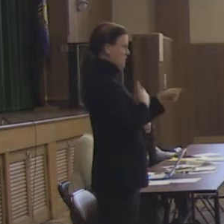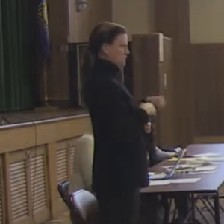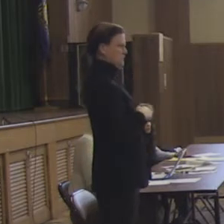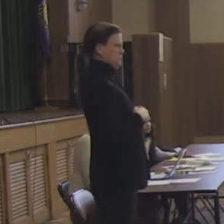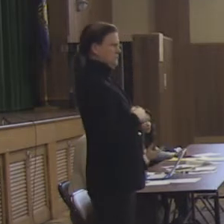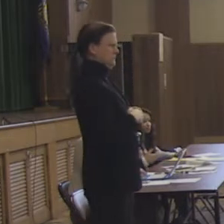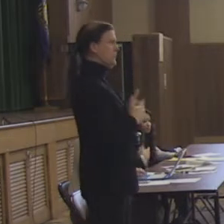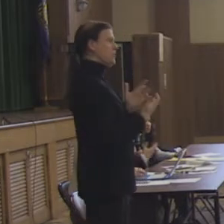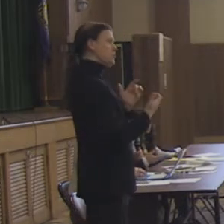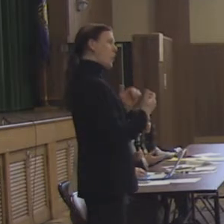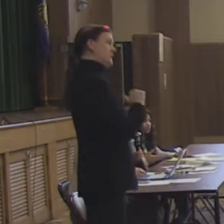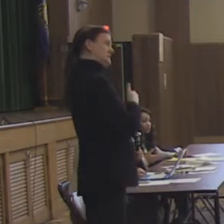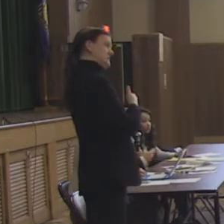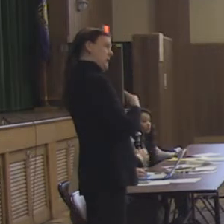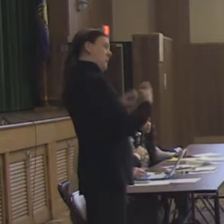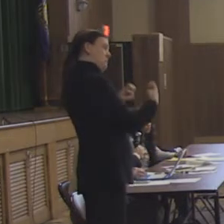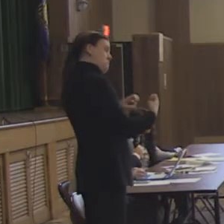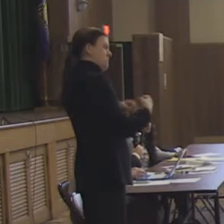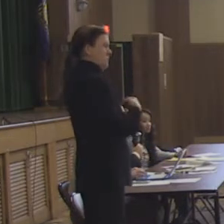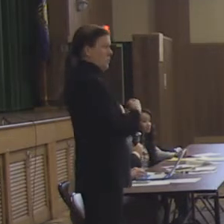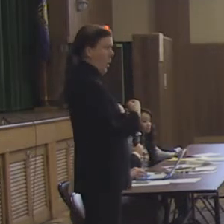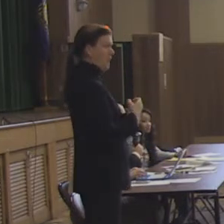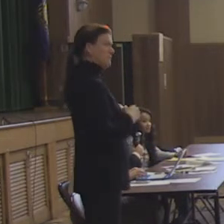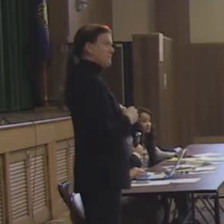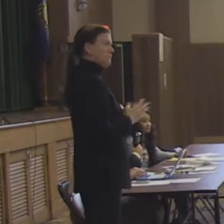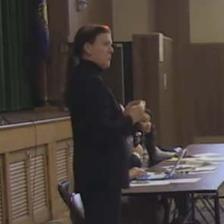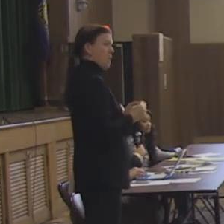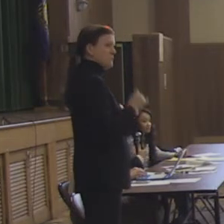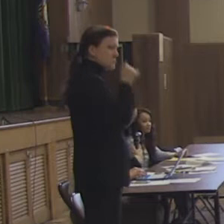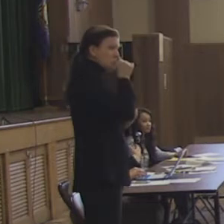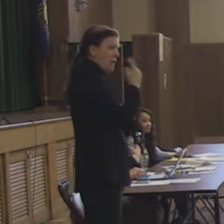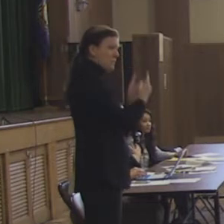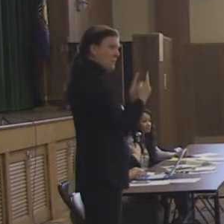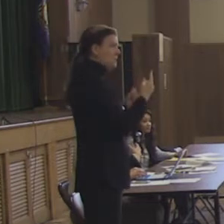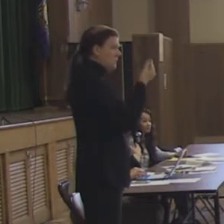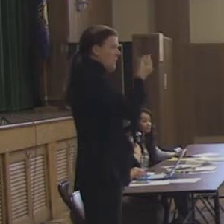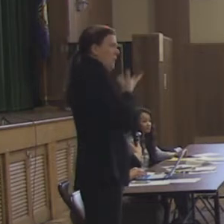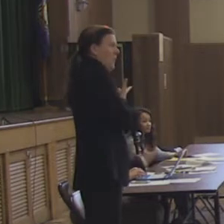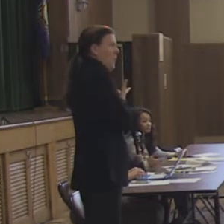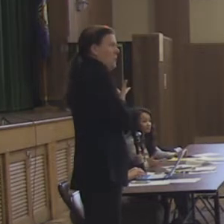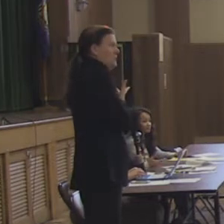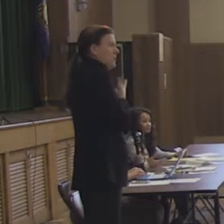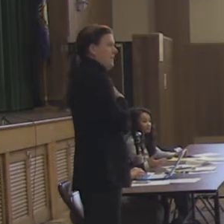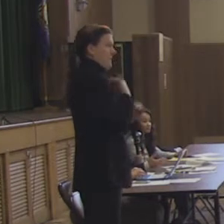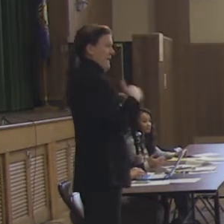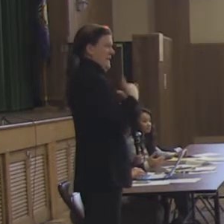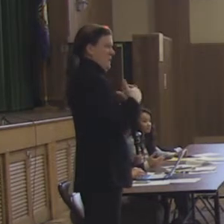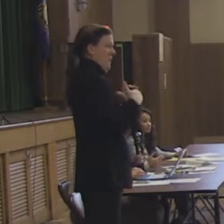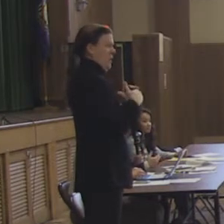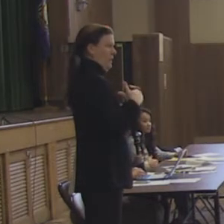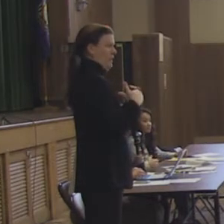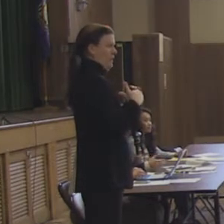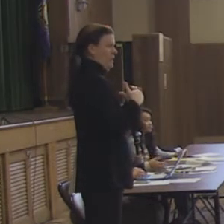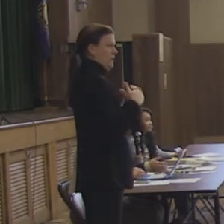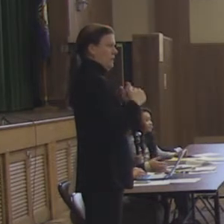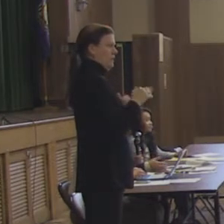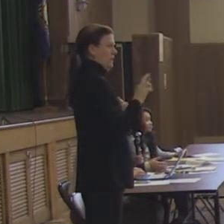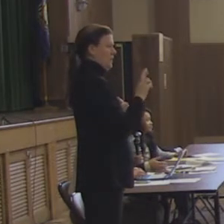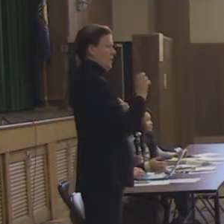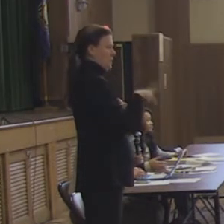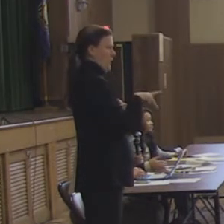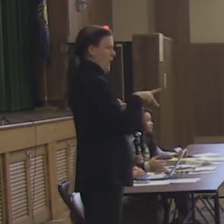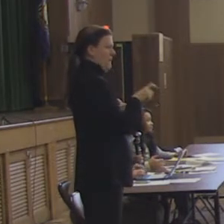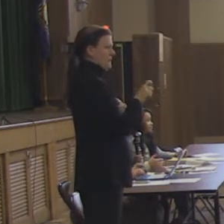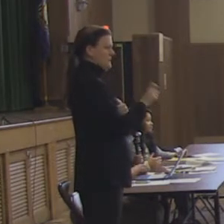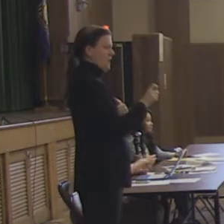touch with me or set up a coffee or something like that, feel free to hit me up. And my email address is just